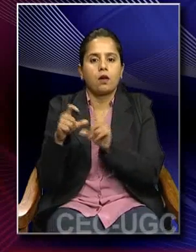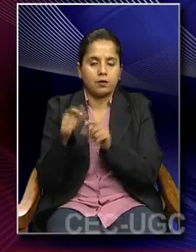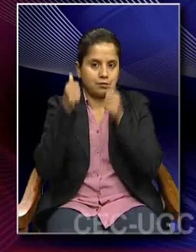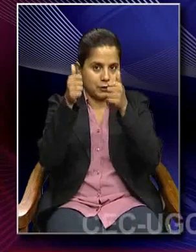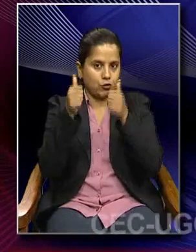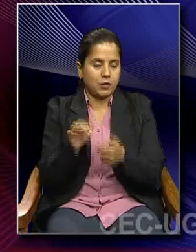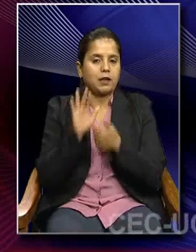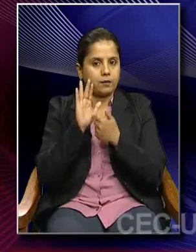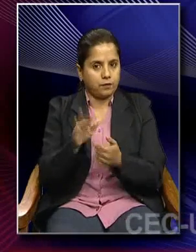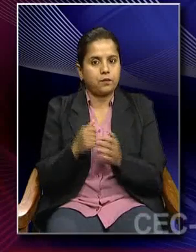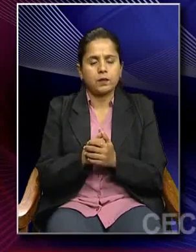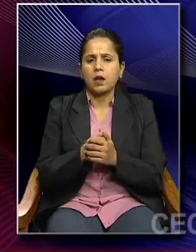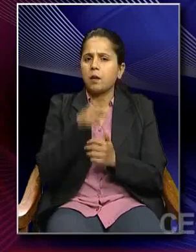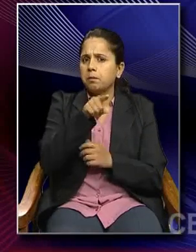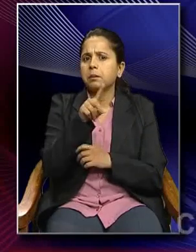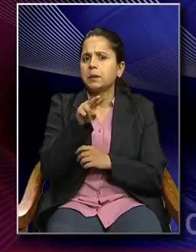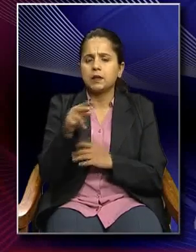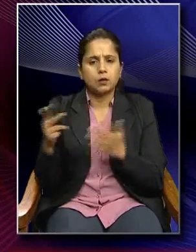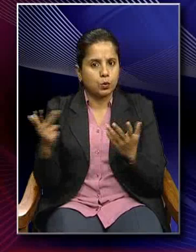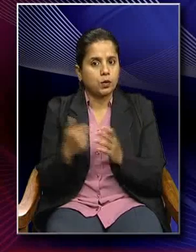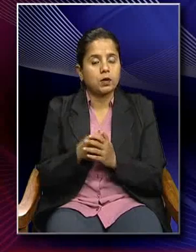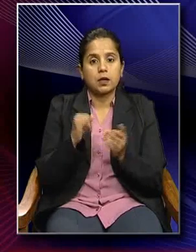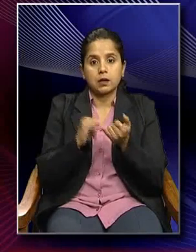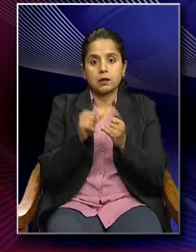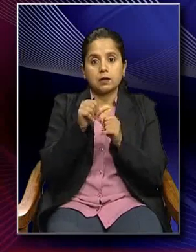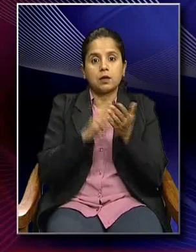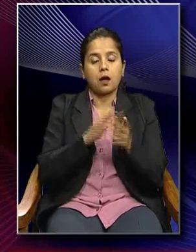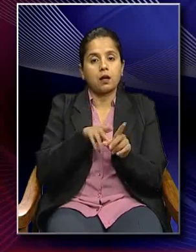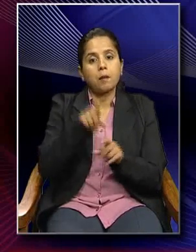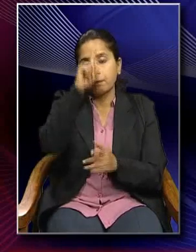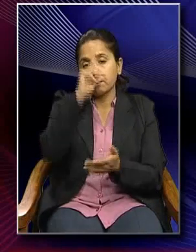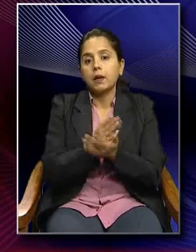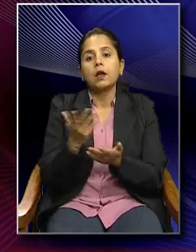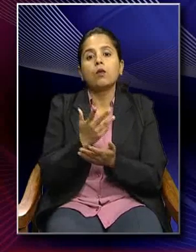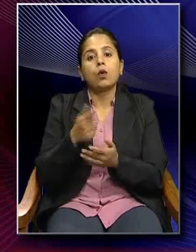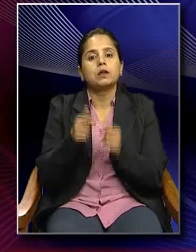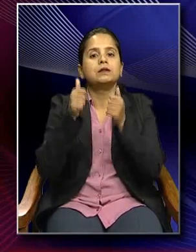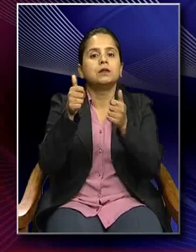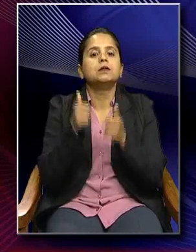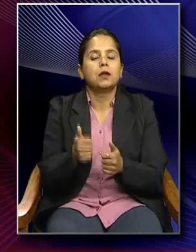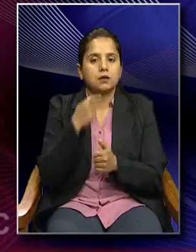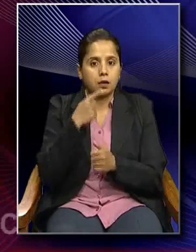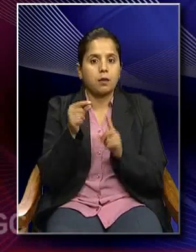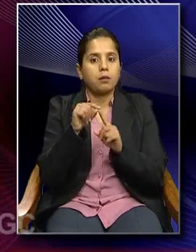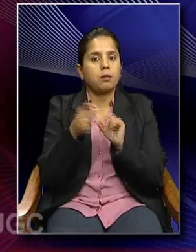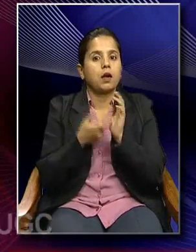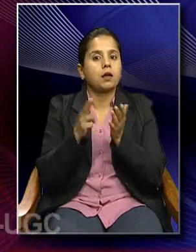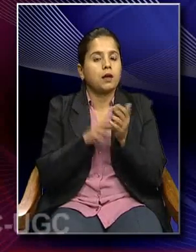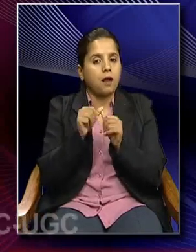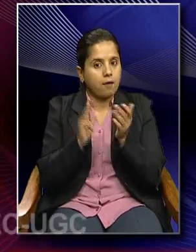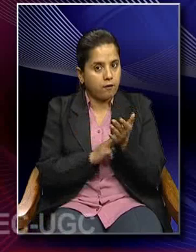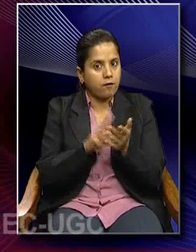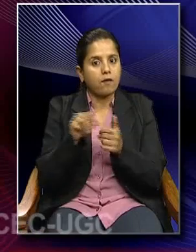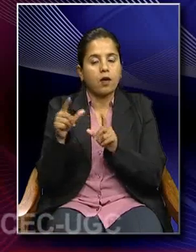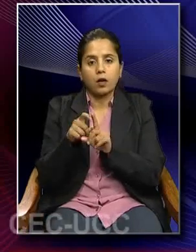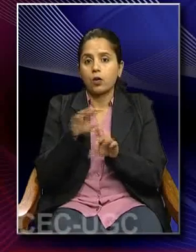Fine, because what does it mean? It means that Sāṅkhya believe in Parinamvad. All the material effects